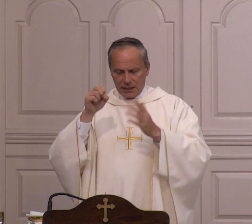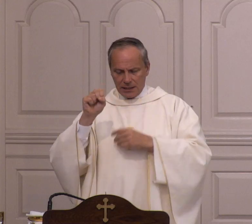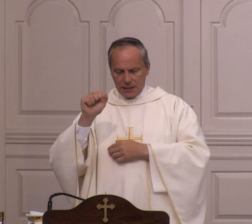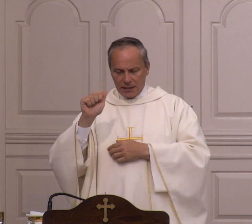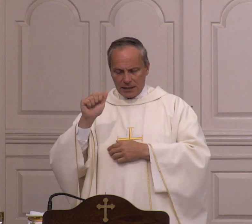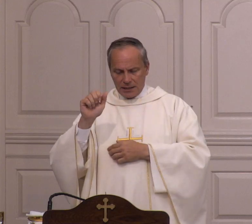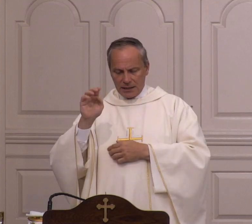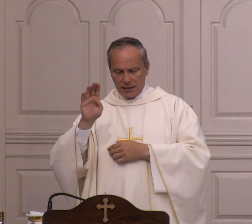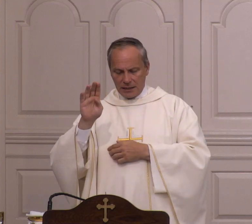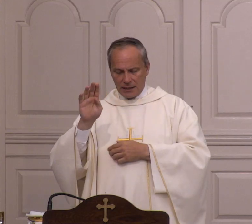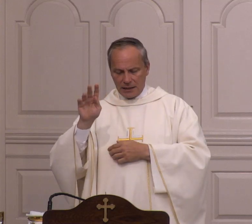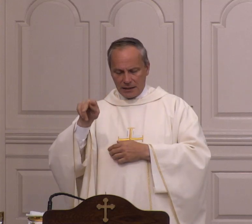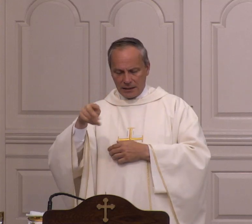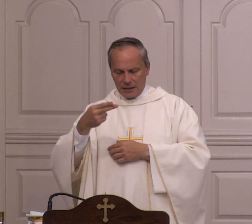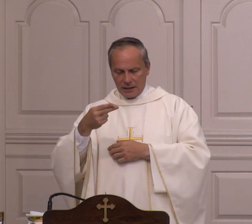Or have you not read in the law